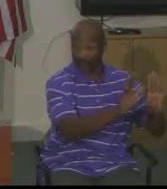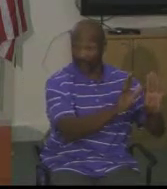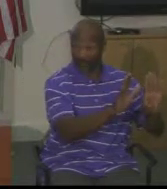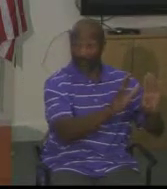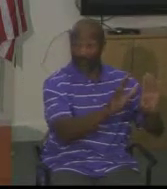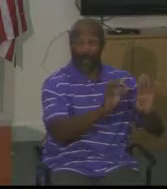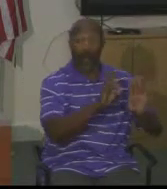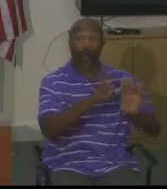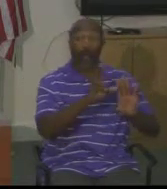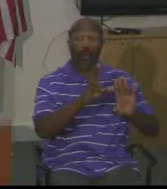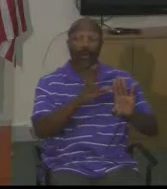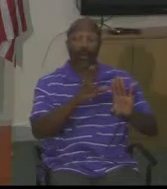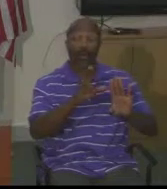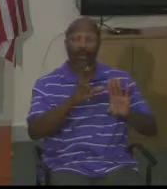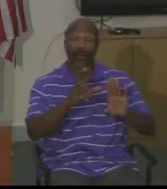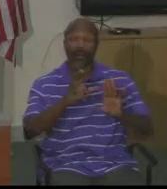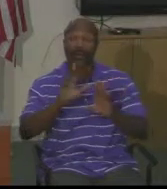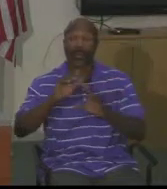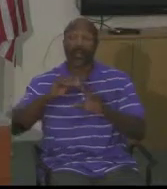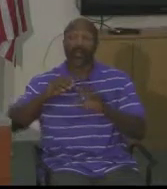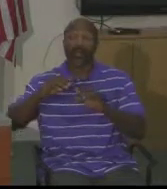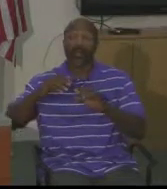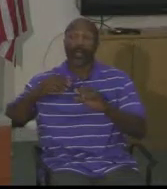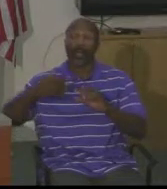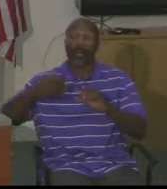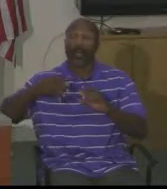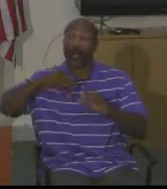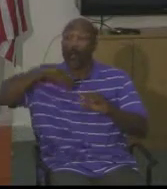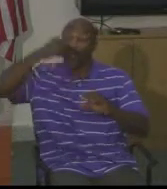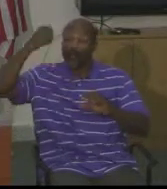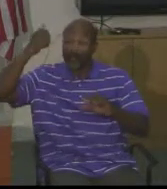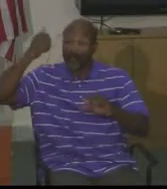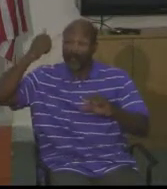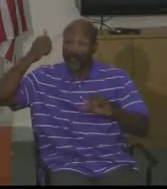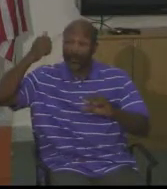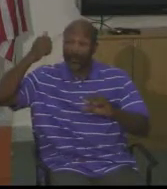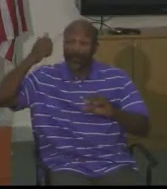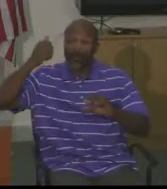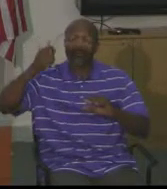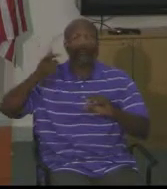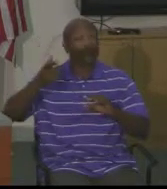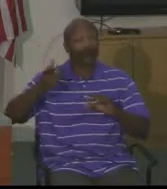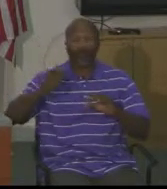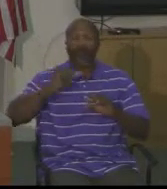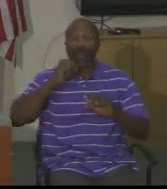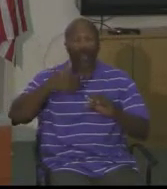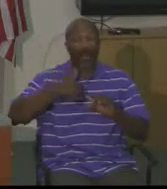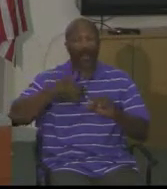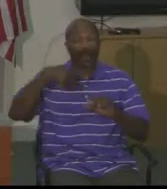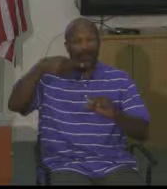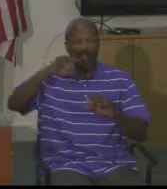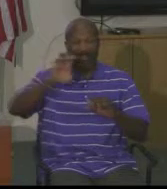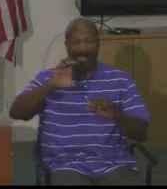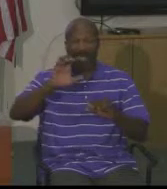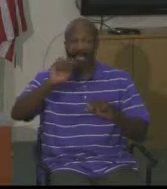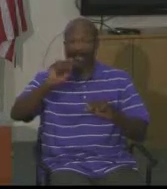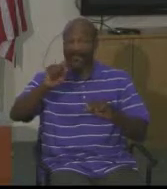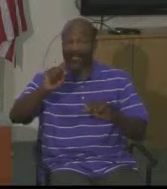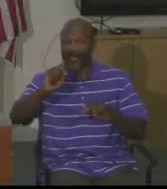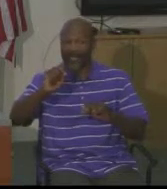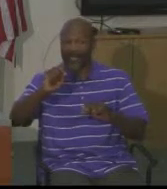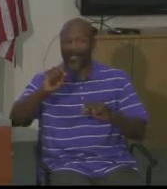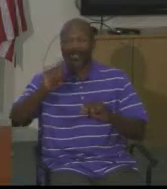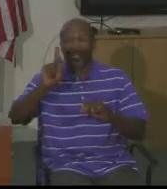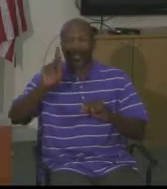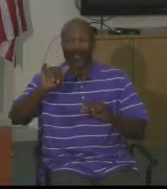Thursday, you probably don't have a PCAT keyboard. It'll be immediately obvious if you look